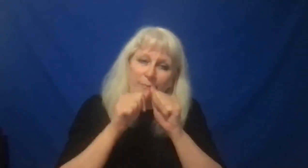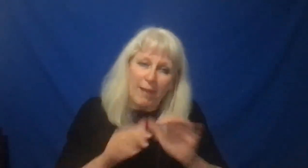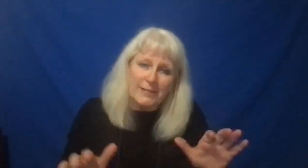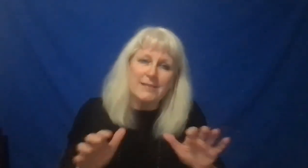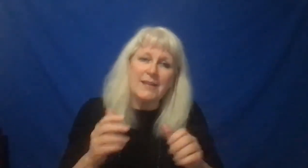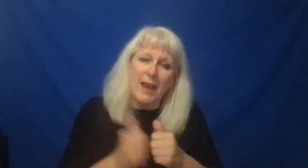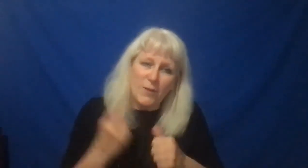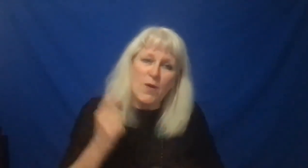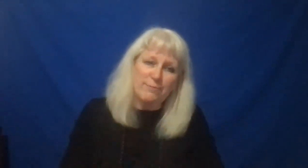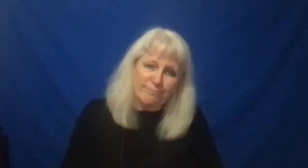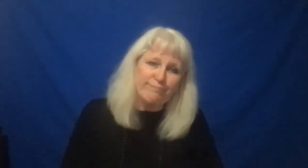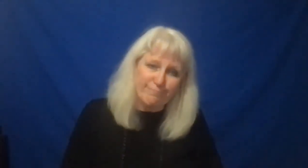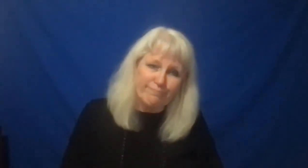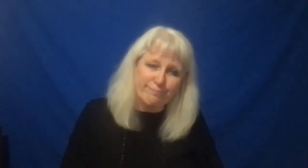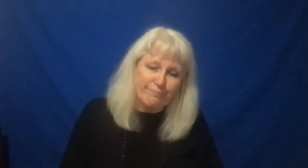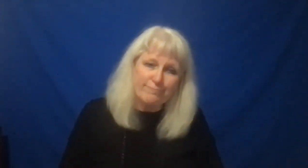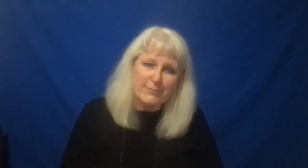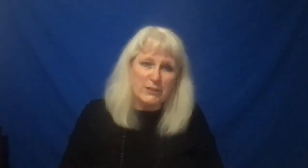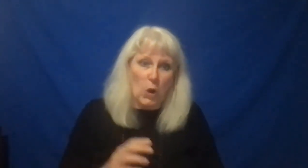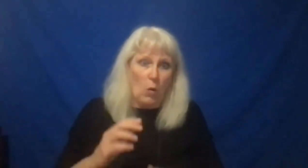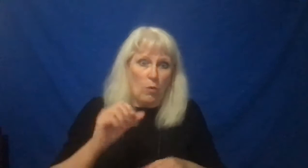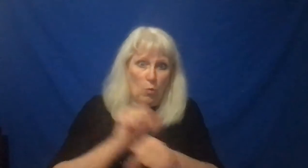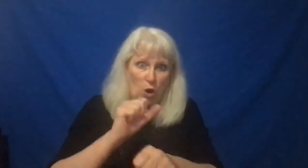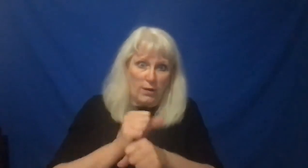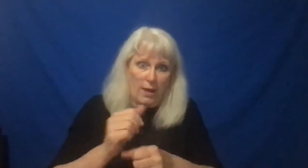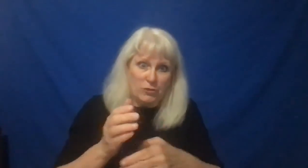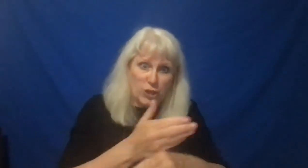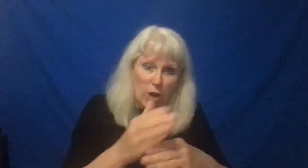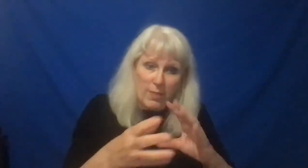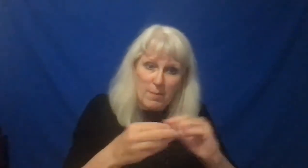So the 12-step work is a blessing. So unity,